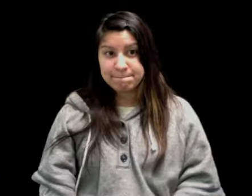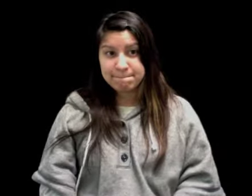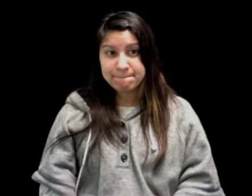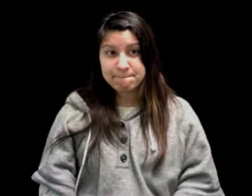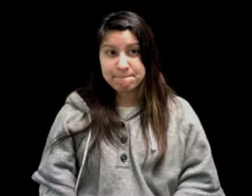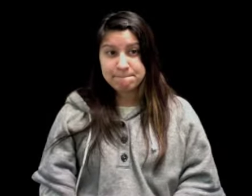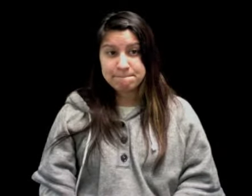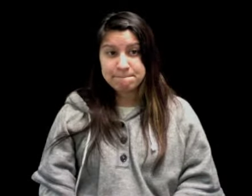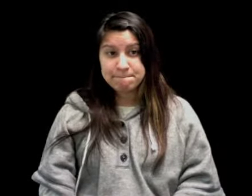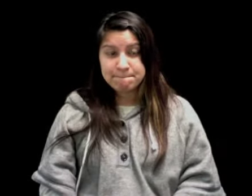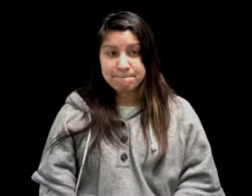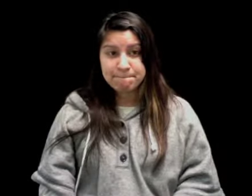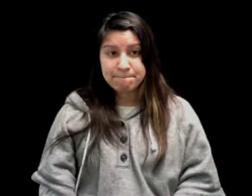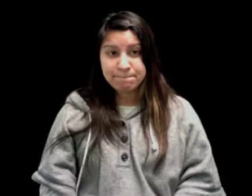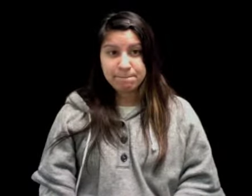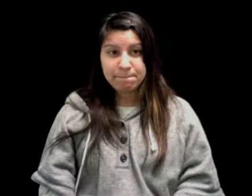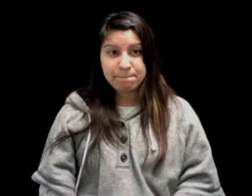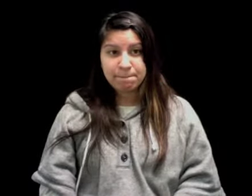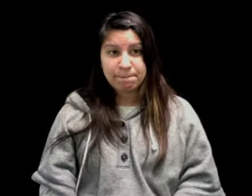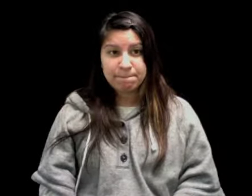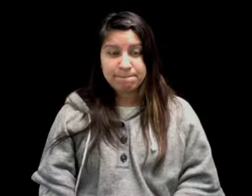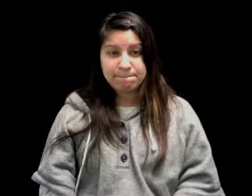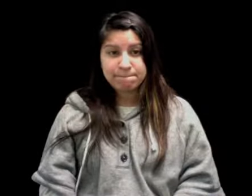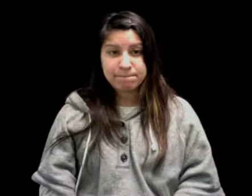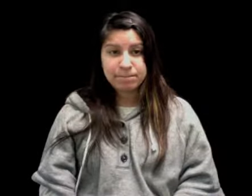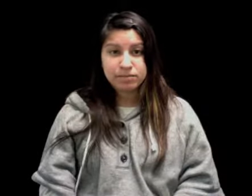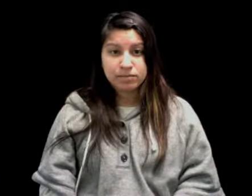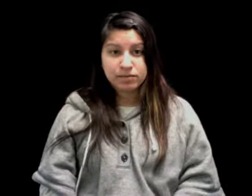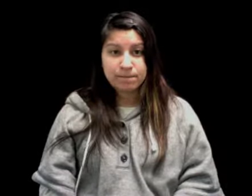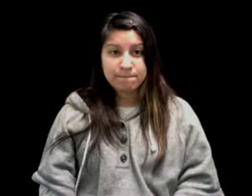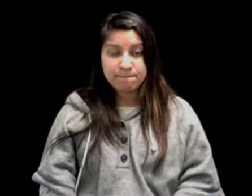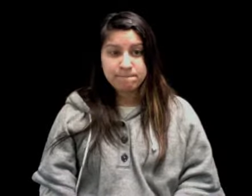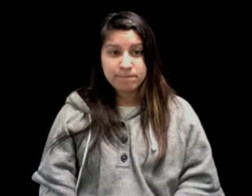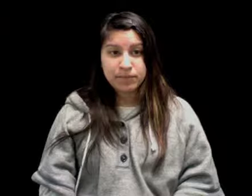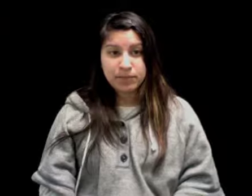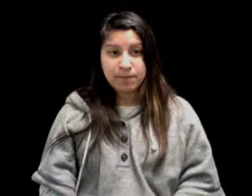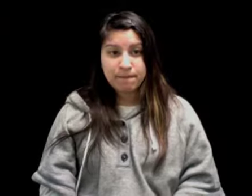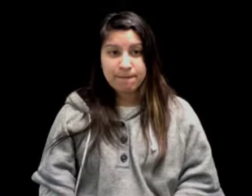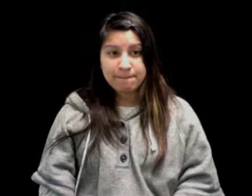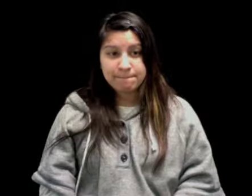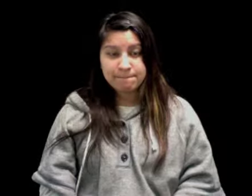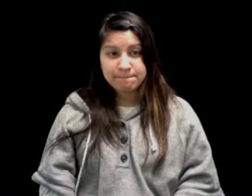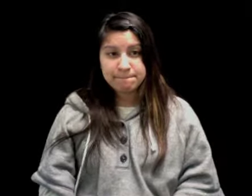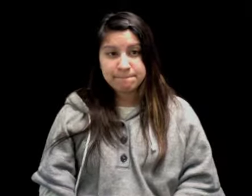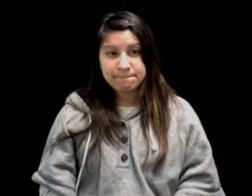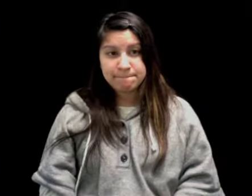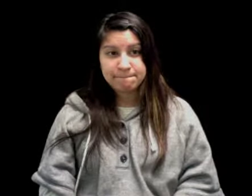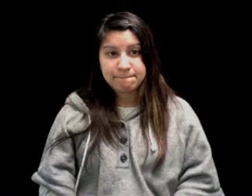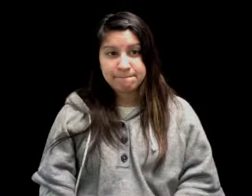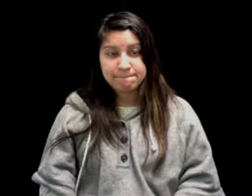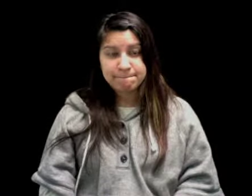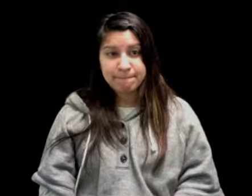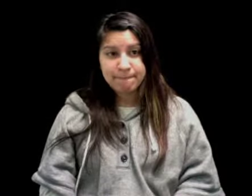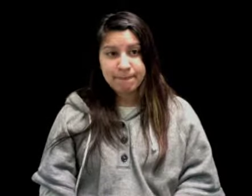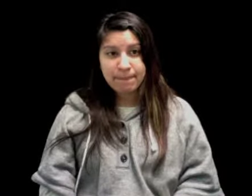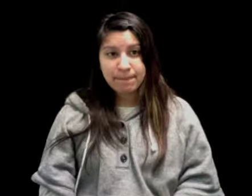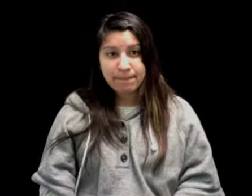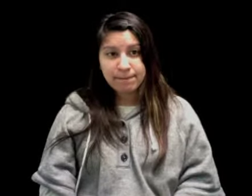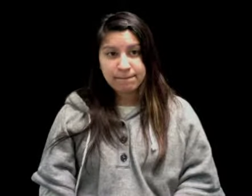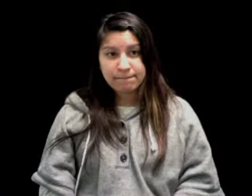topics in the black community. For example, many American families are headed by a woman and there's no father